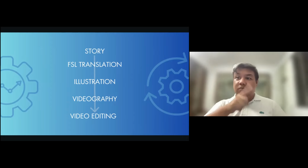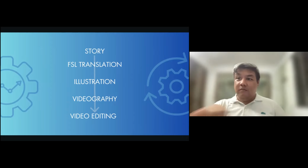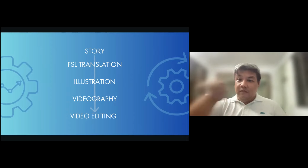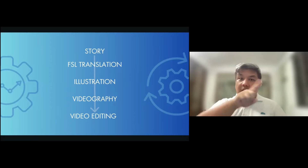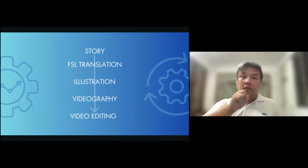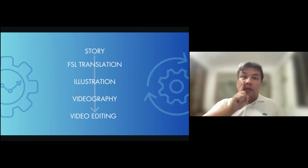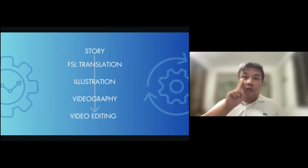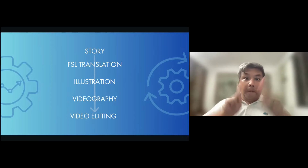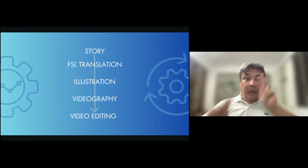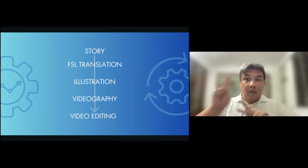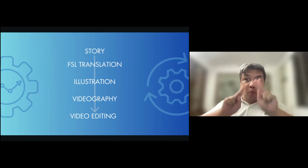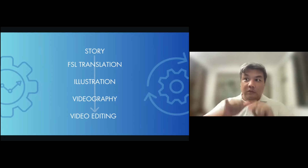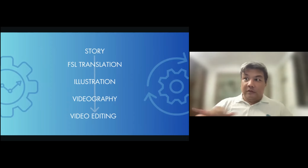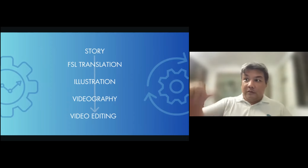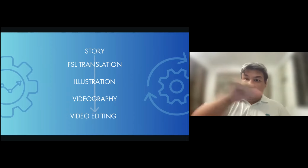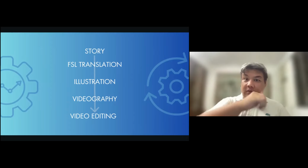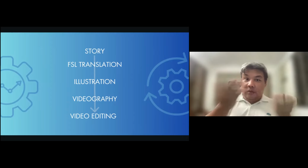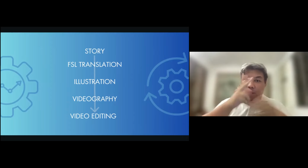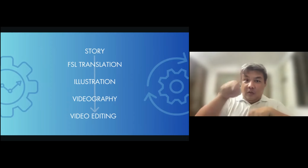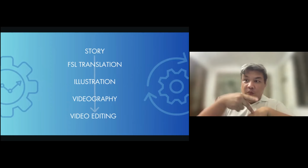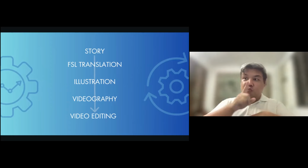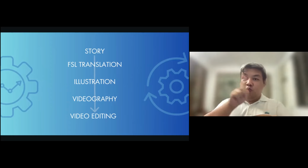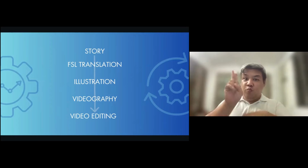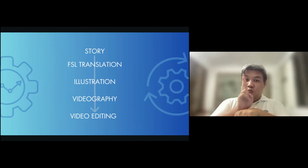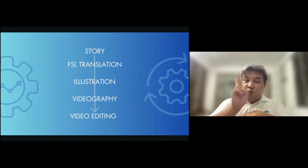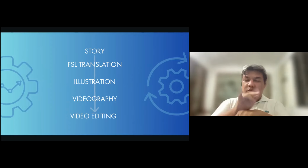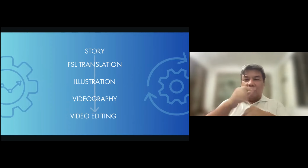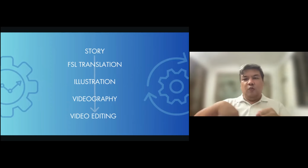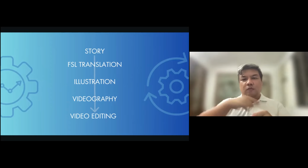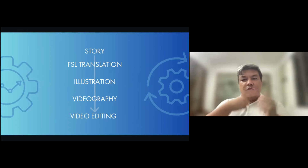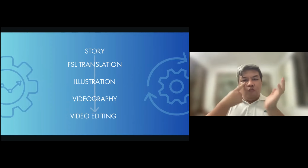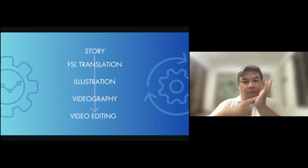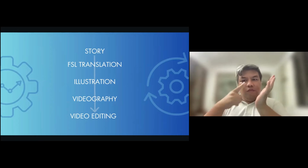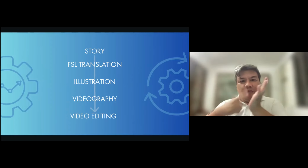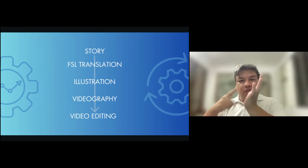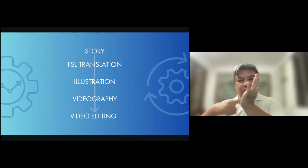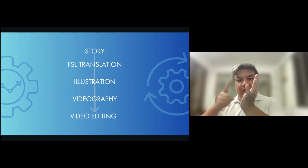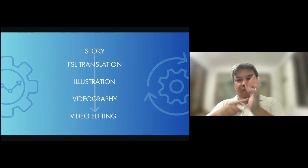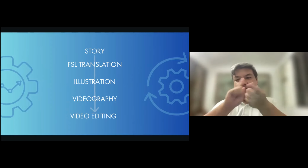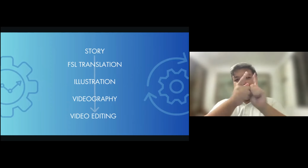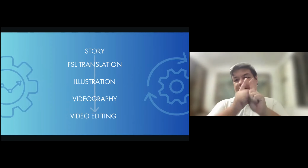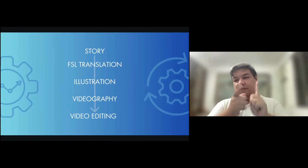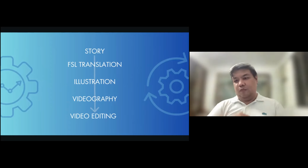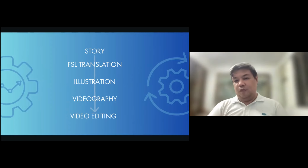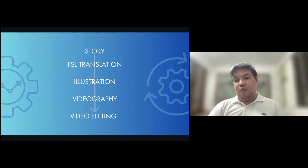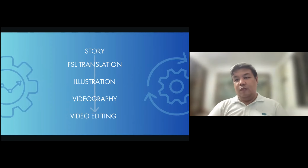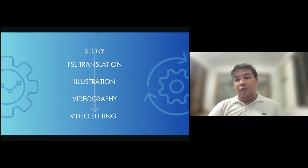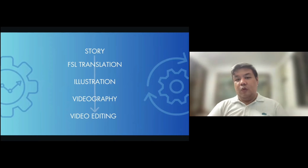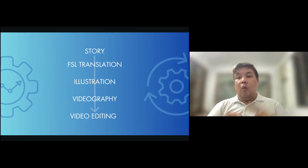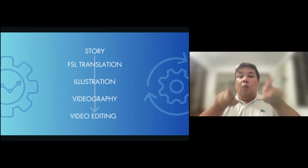that all sign language that we use, all the vocabulary, is the one that we use in the whole